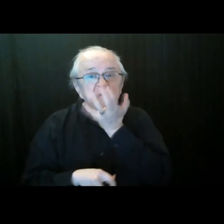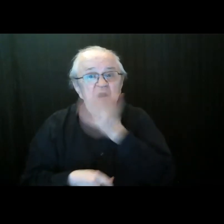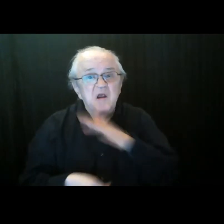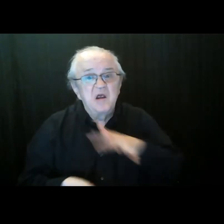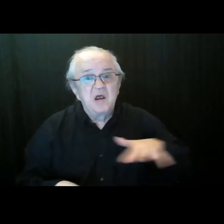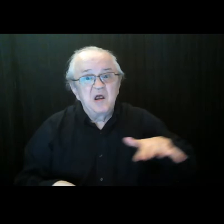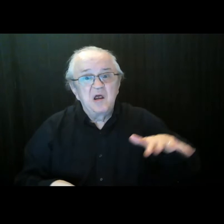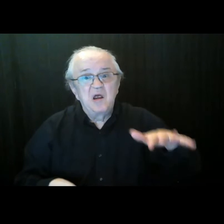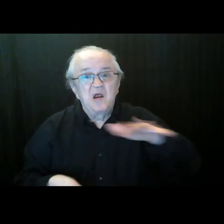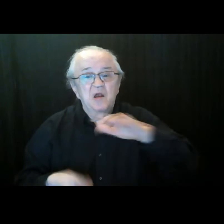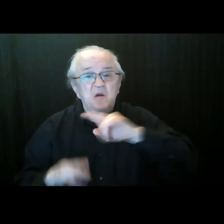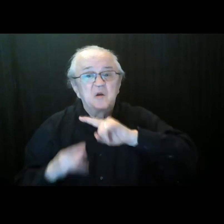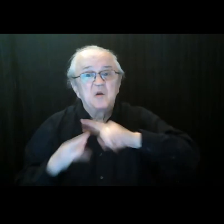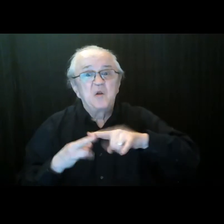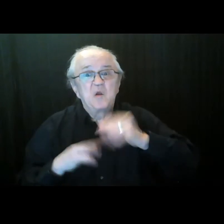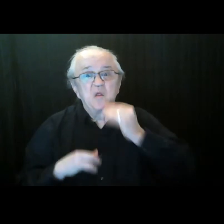their home.